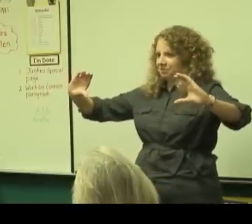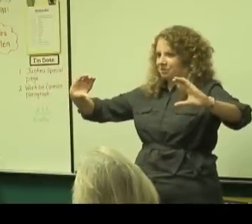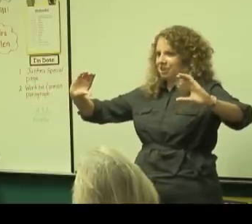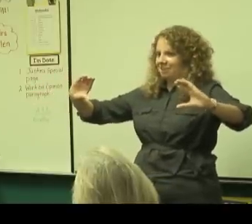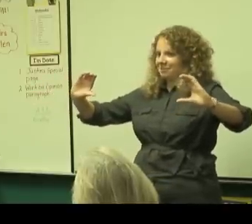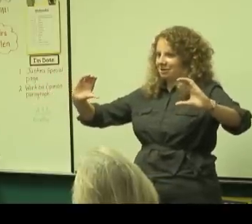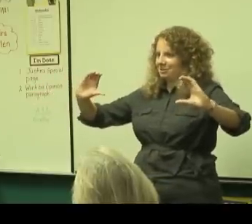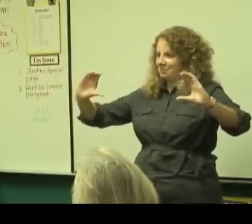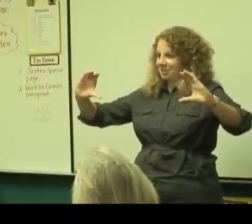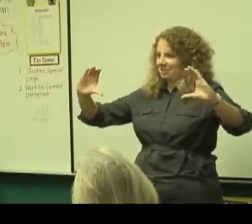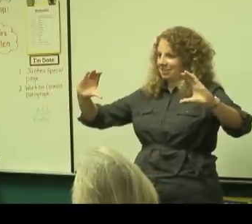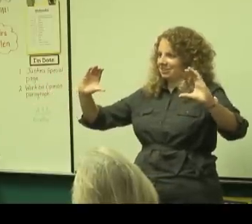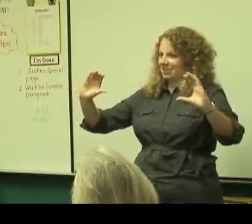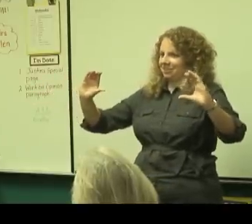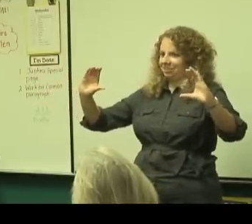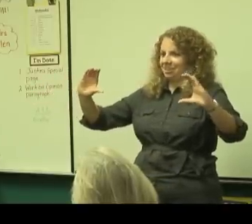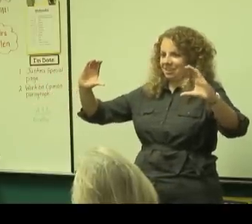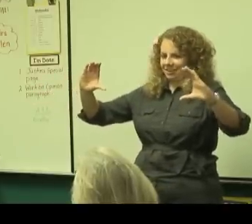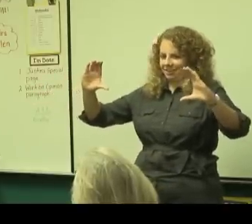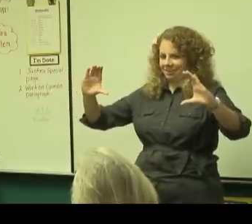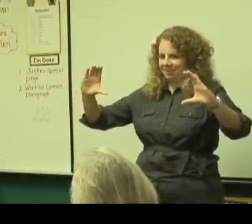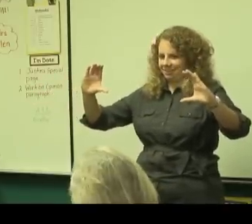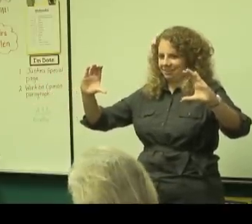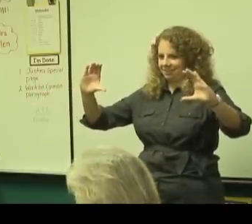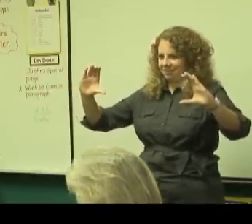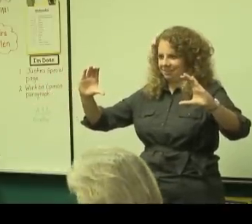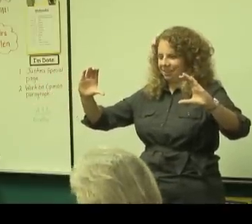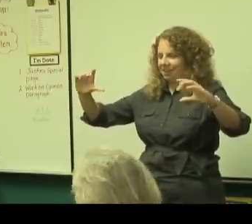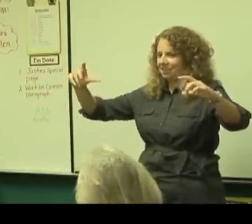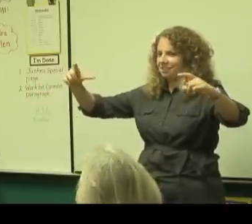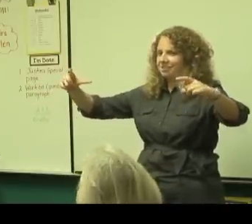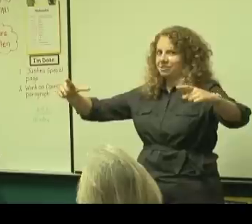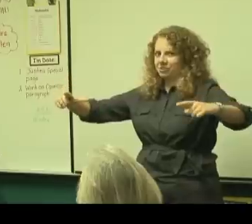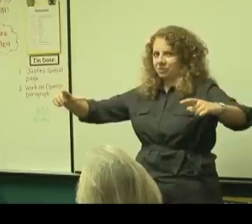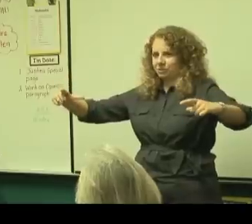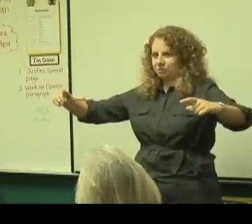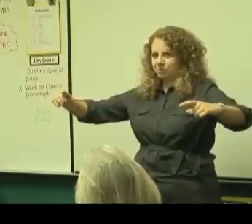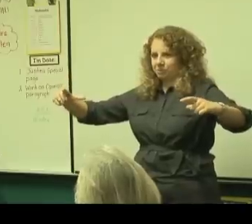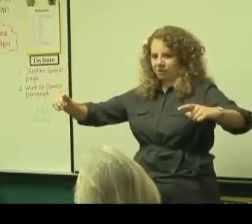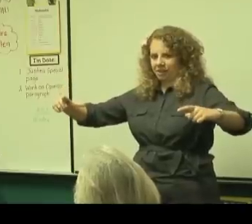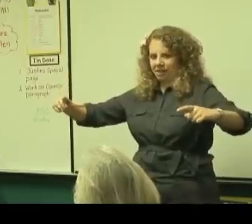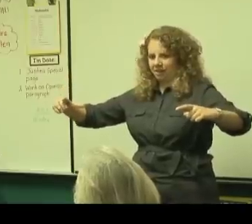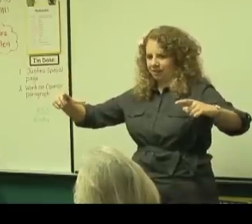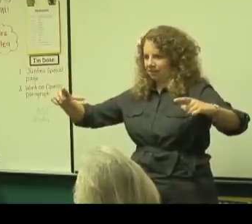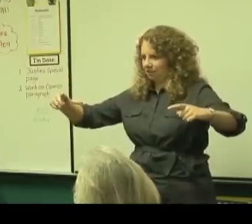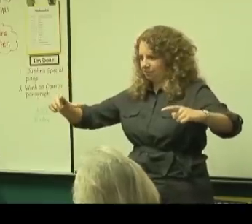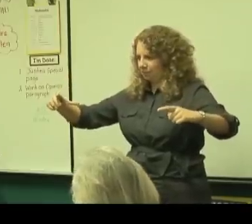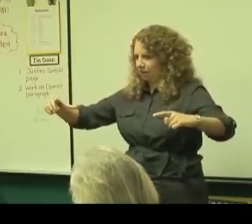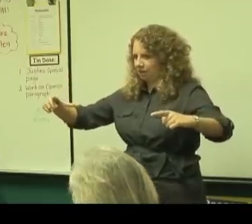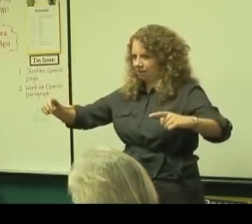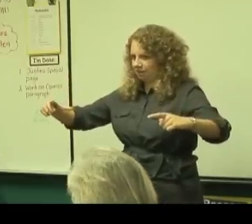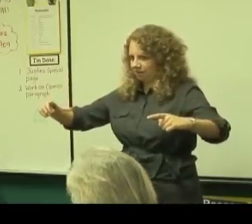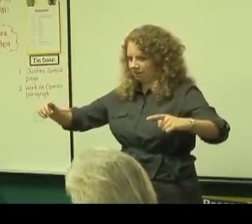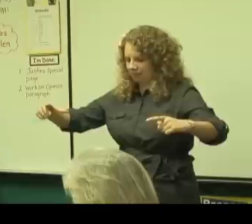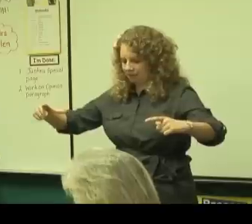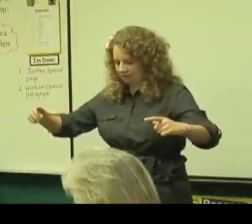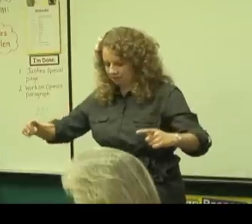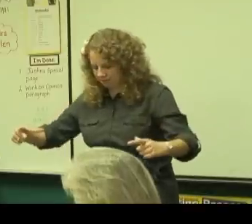we're talking about something that's like thick. Okay, so this would be more like platter.